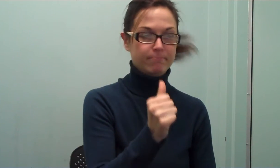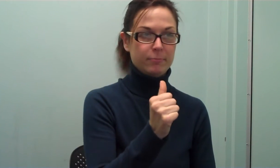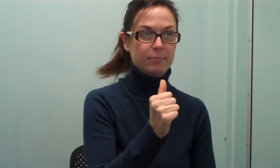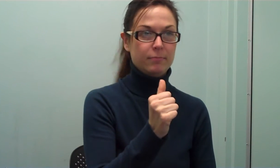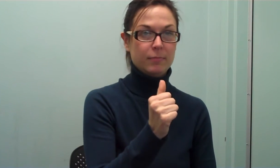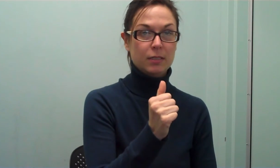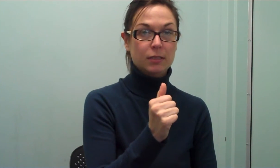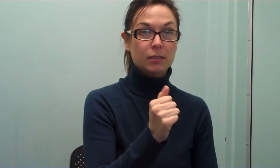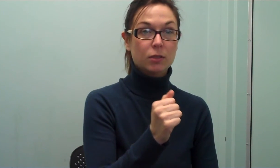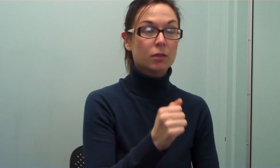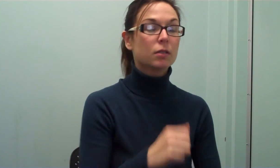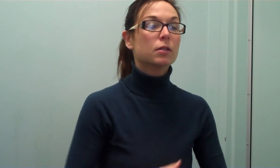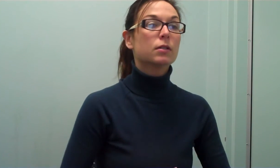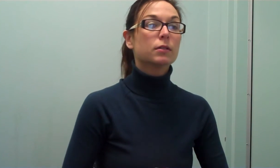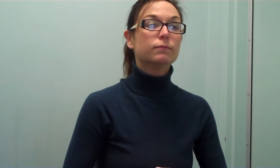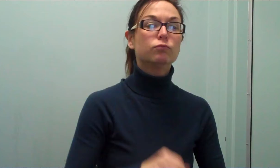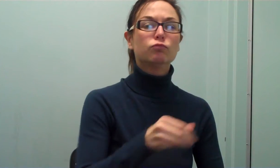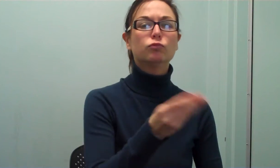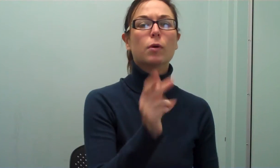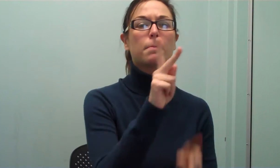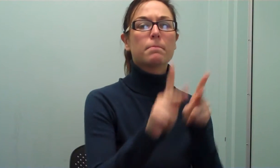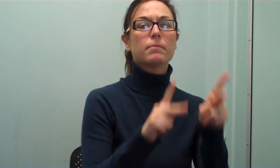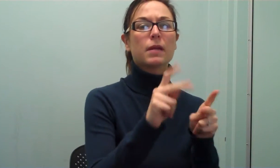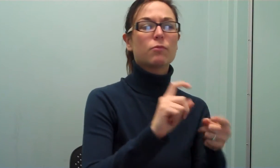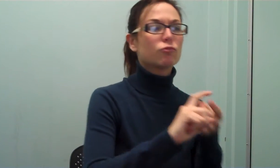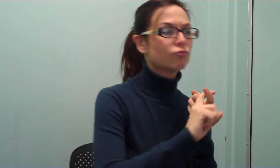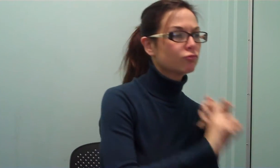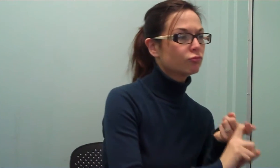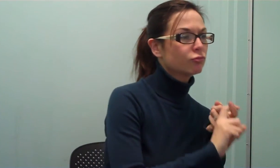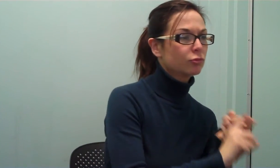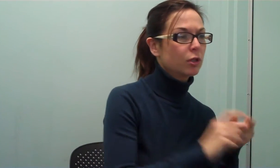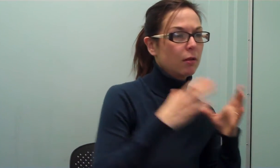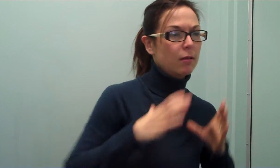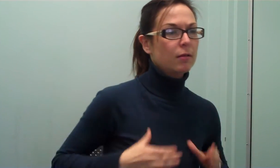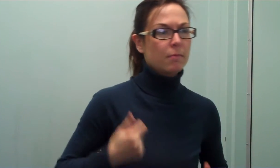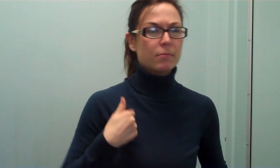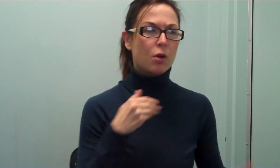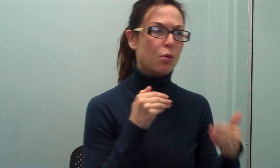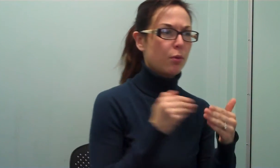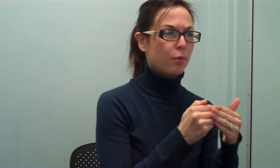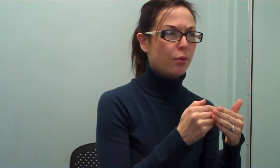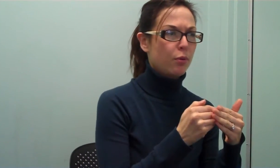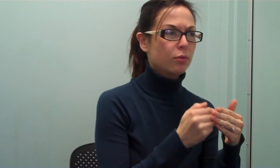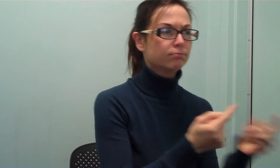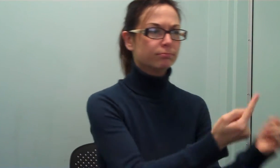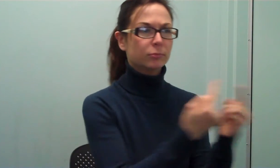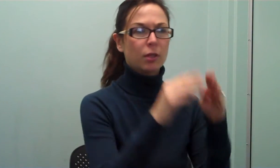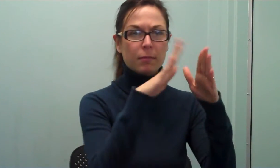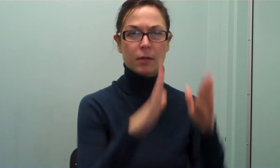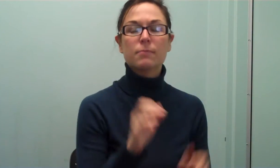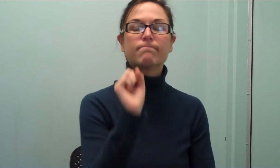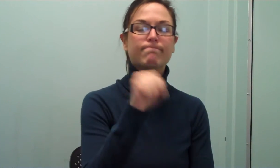few people, friends and clients that I'm close to coming into the house. Yes, that's a possibility.